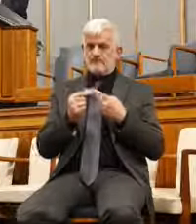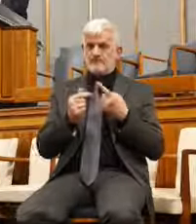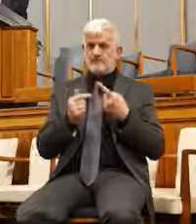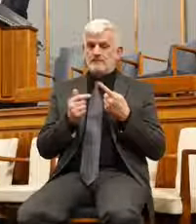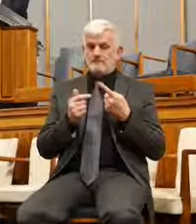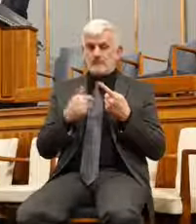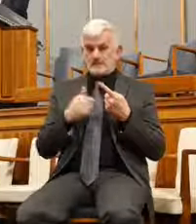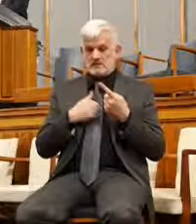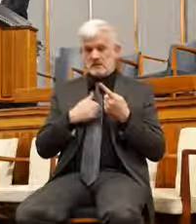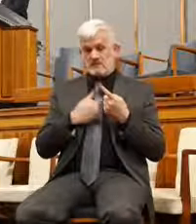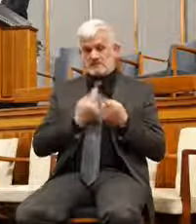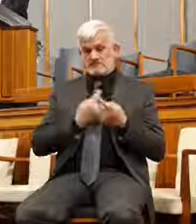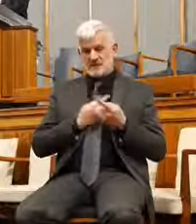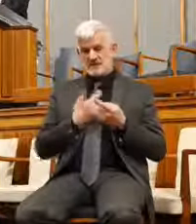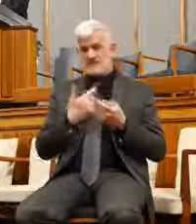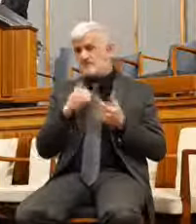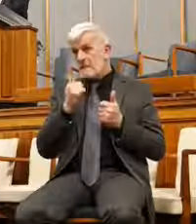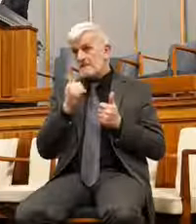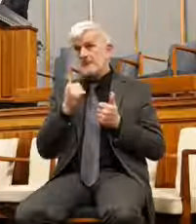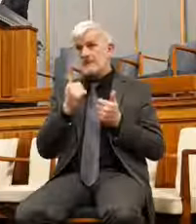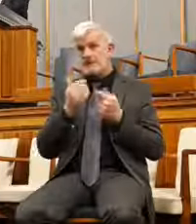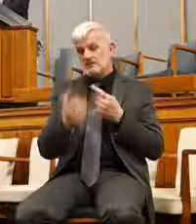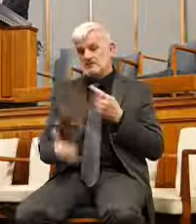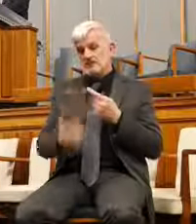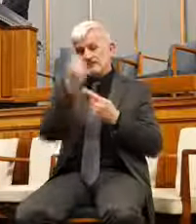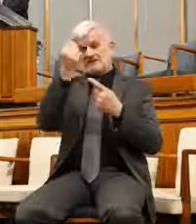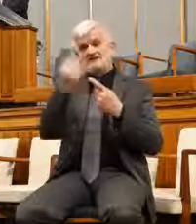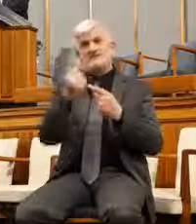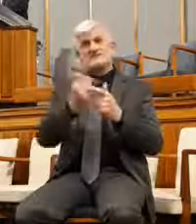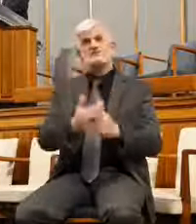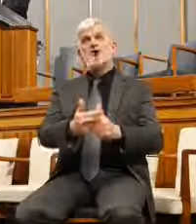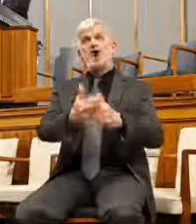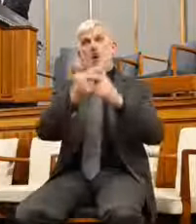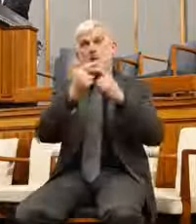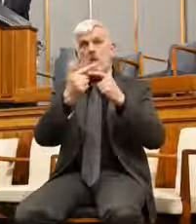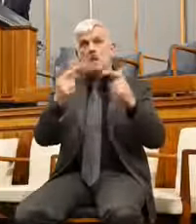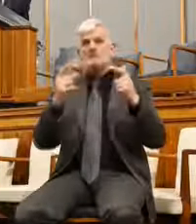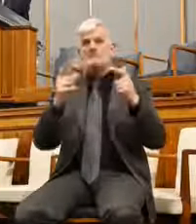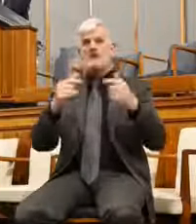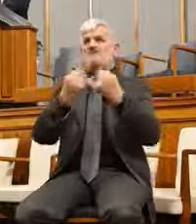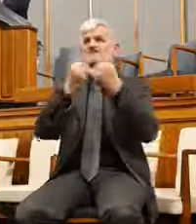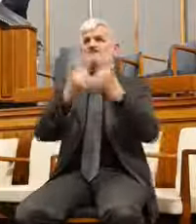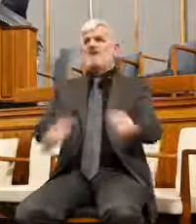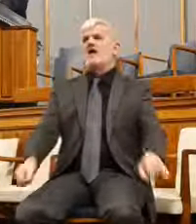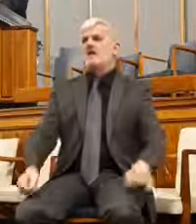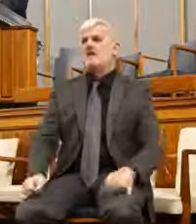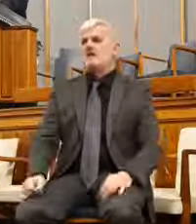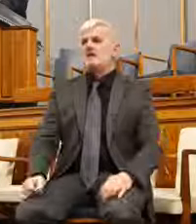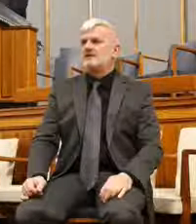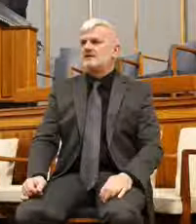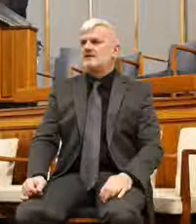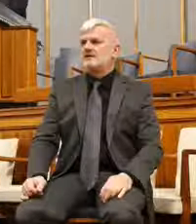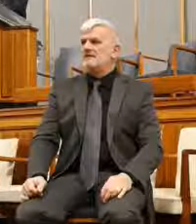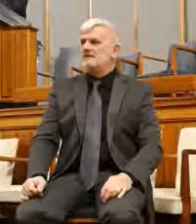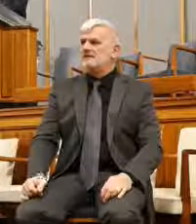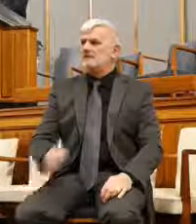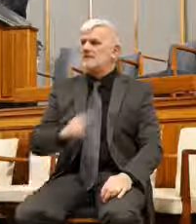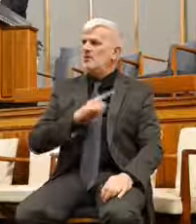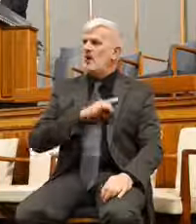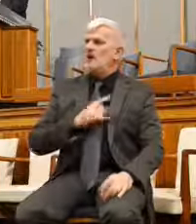person. Might seem a strange thing to say, but you won't. Because you're made to be a worshipper of